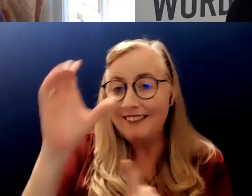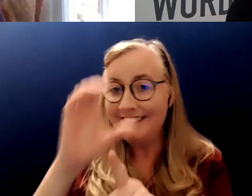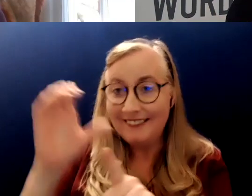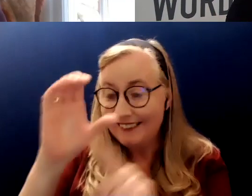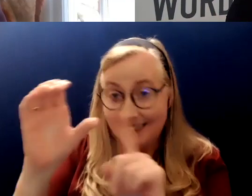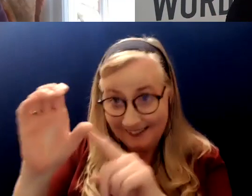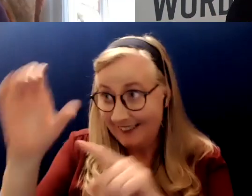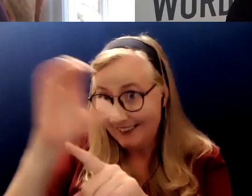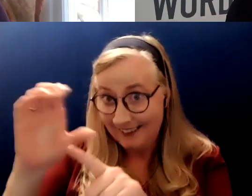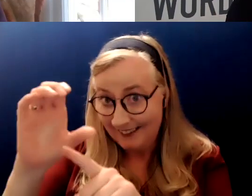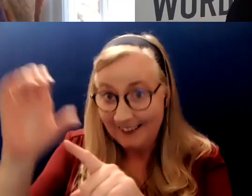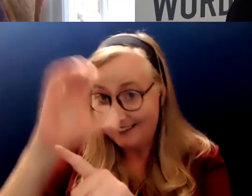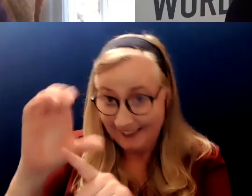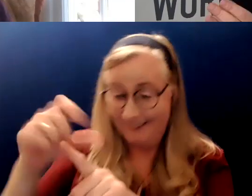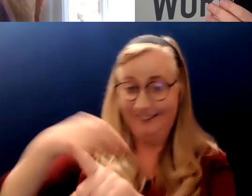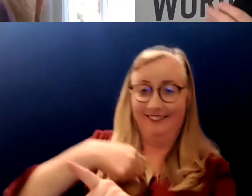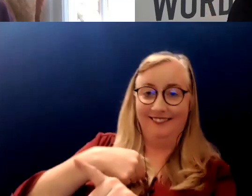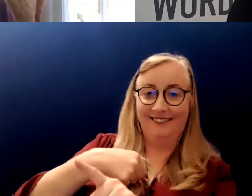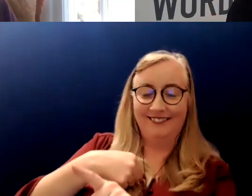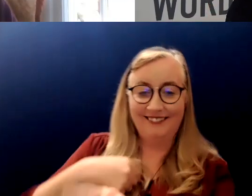you? There you go.